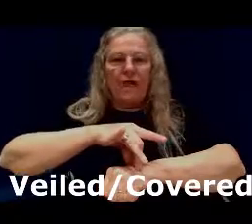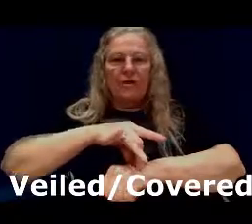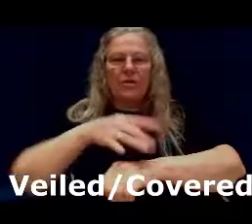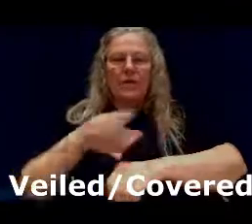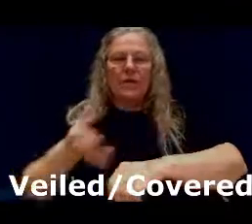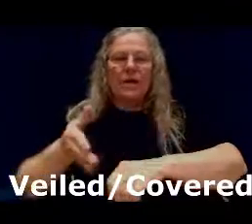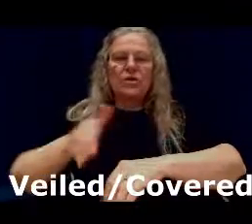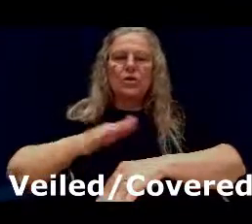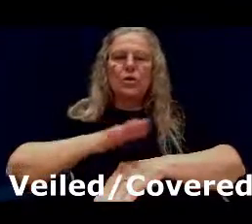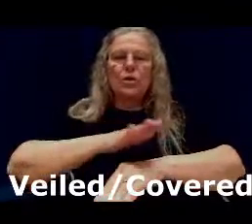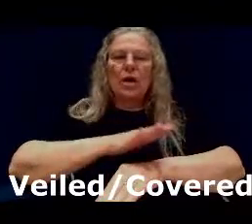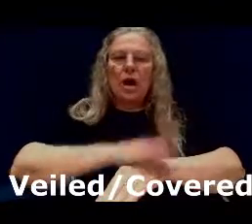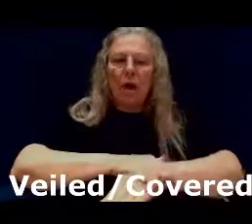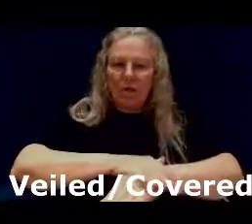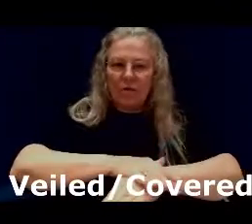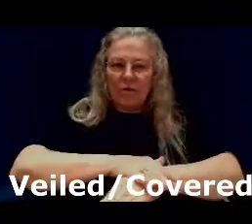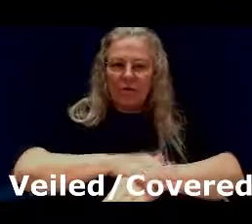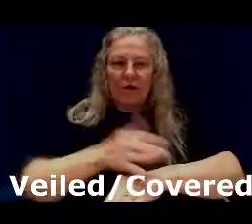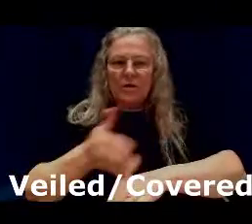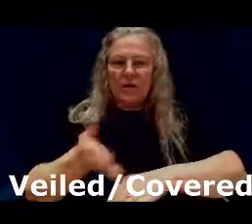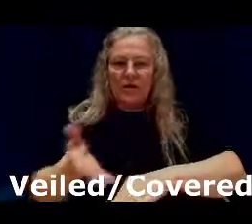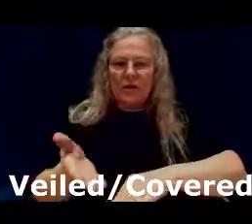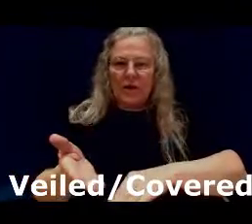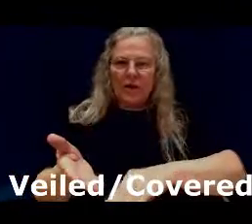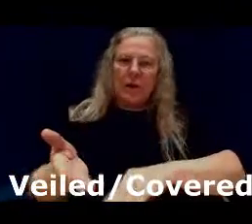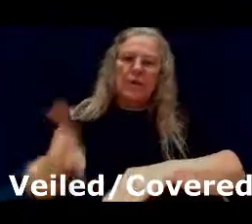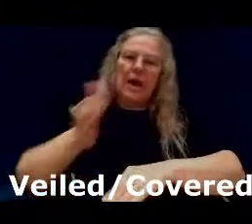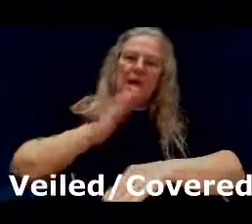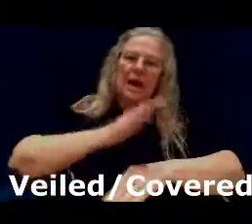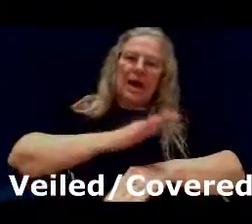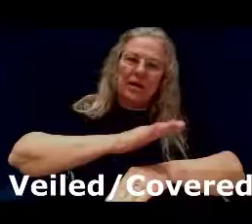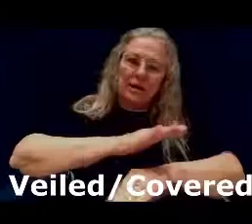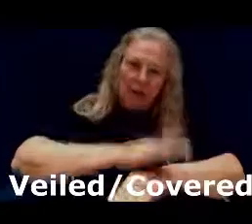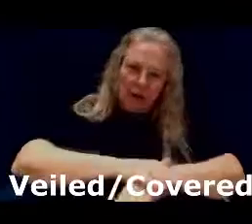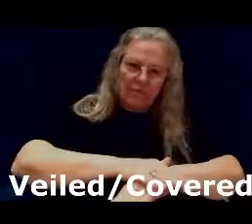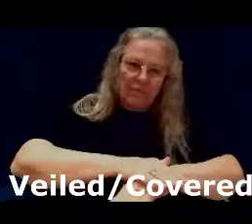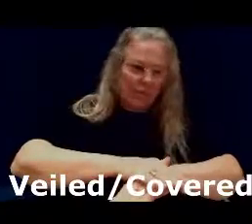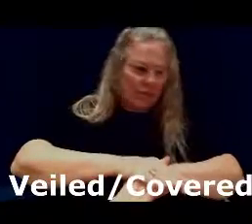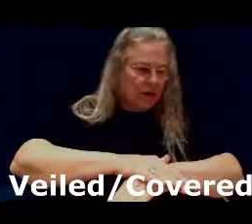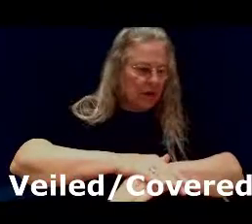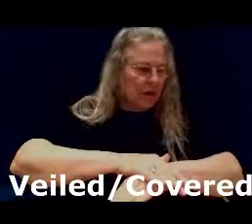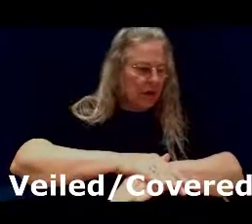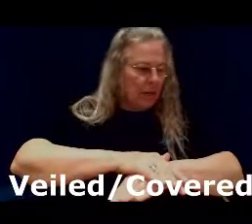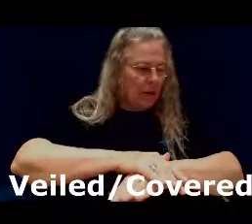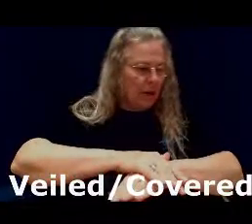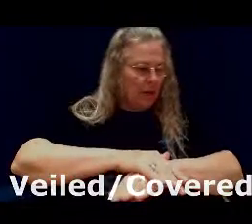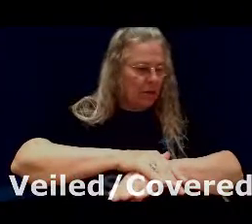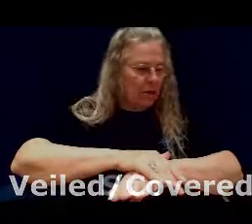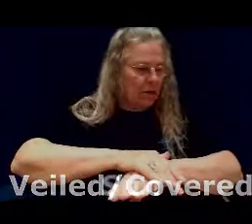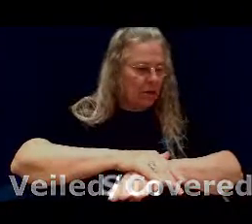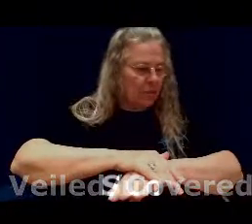Veiled means to cover. So you take your dominant hand and cover the non-dominant hand.